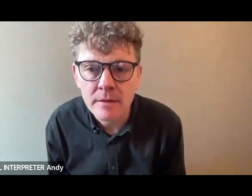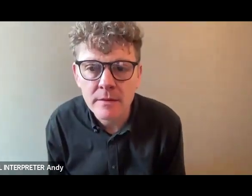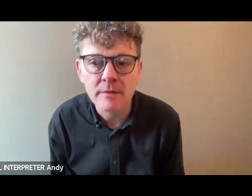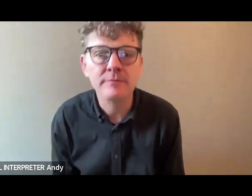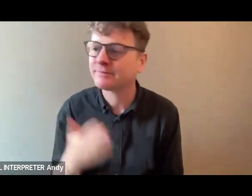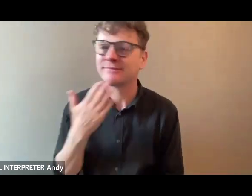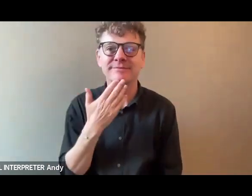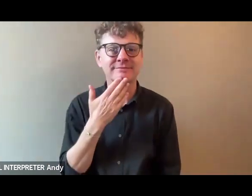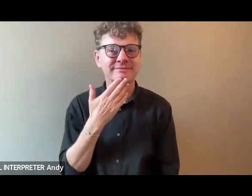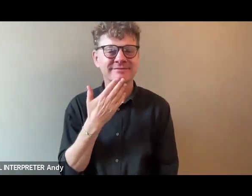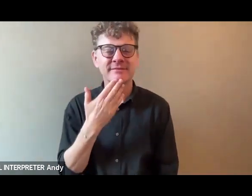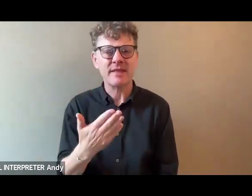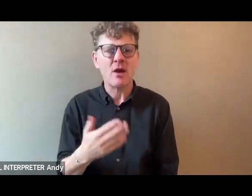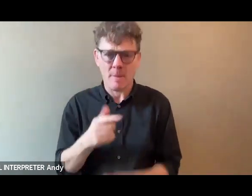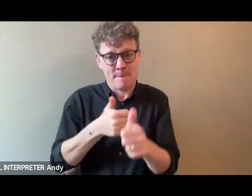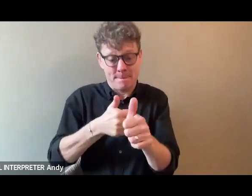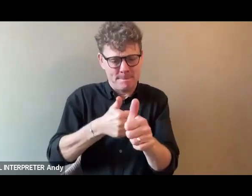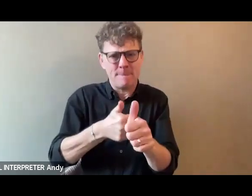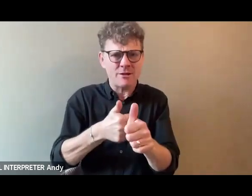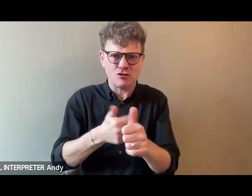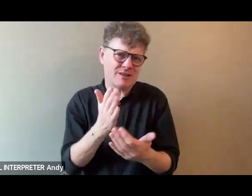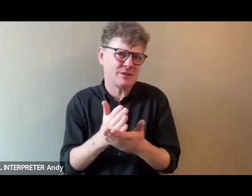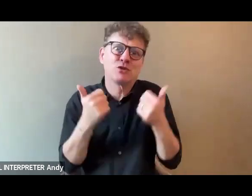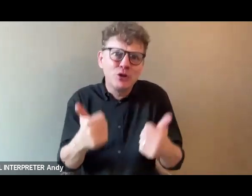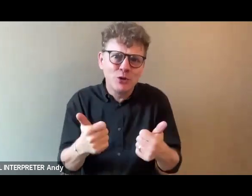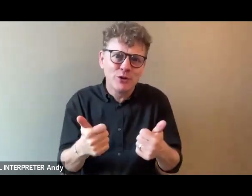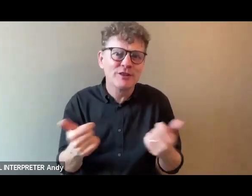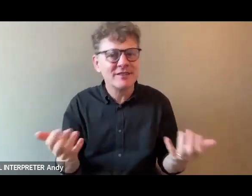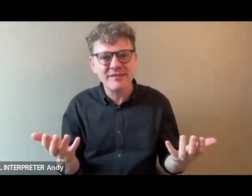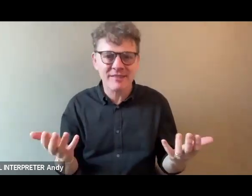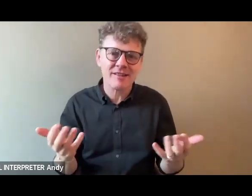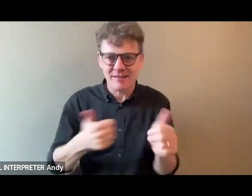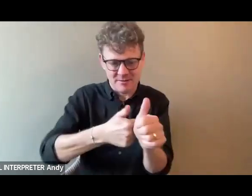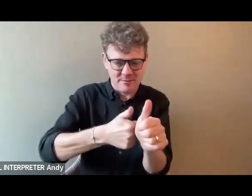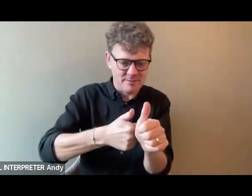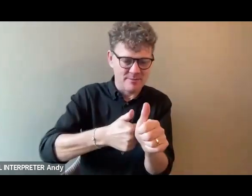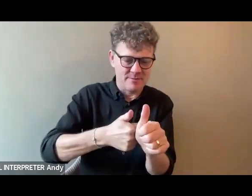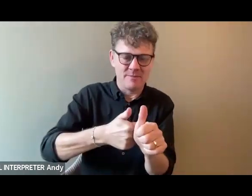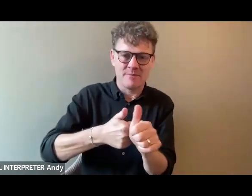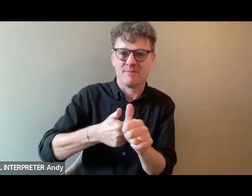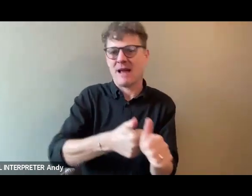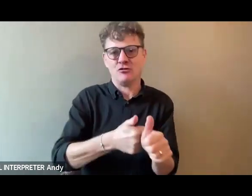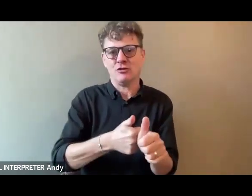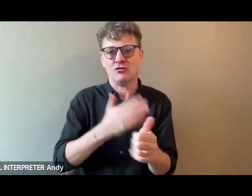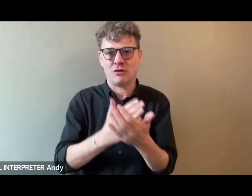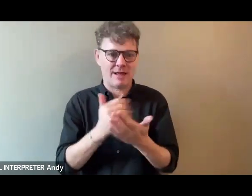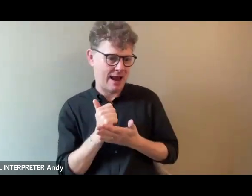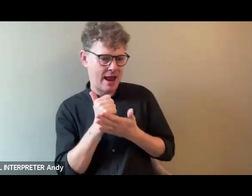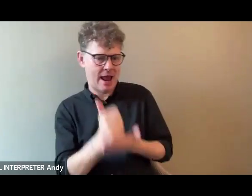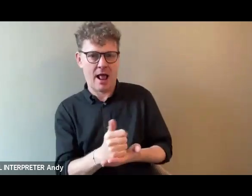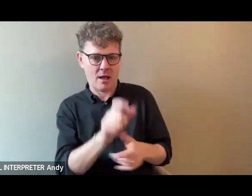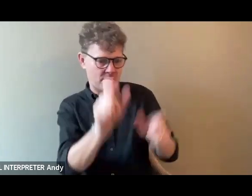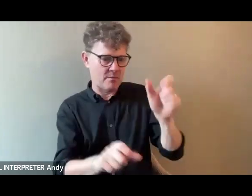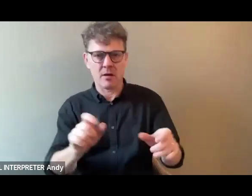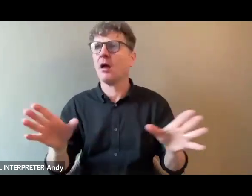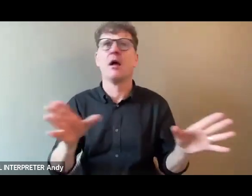Thank you. Yeah, mentoring is good. And indeed, it helps people to know their left